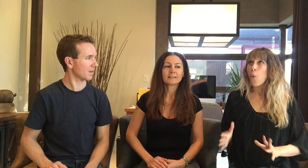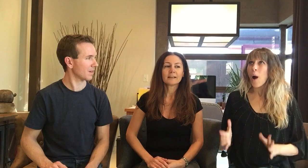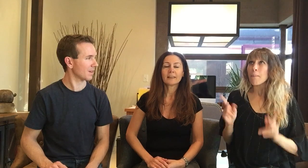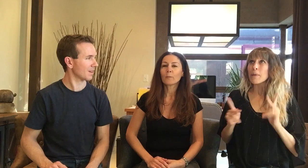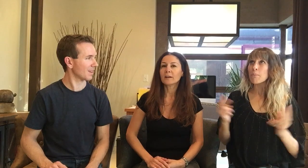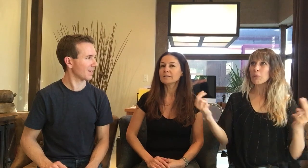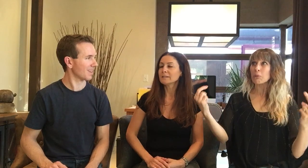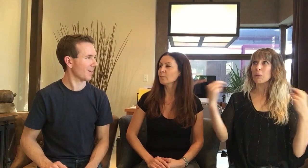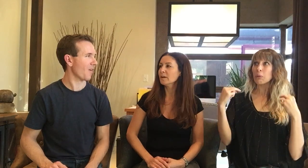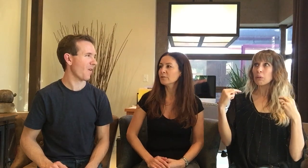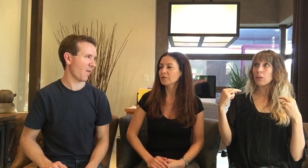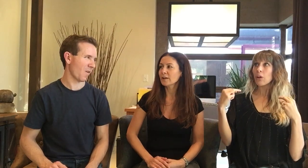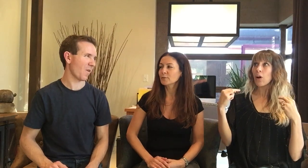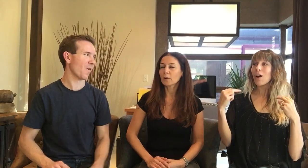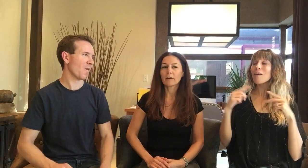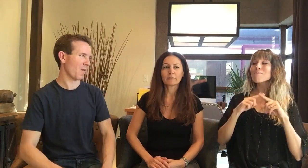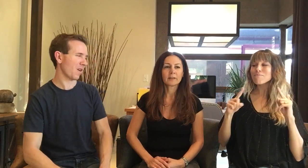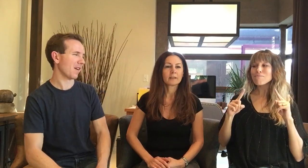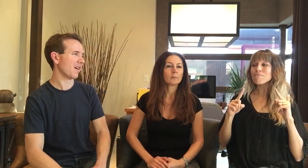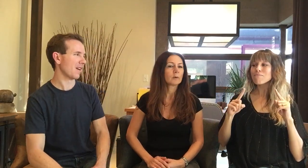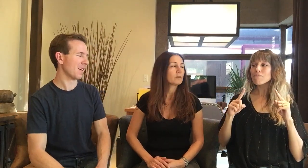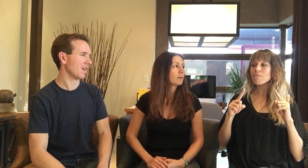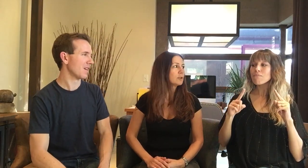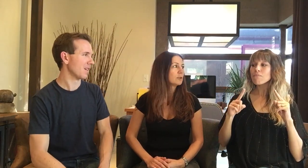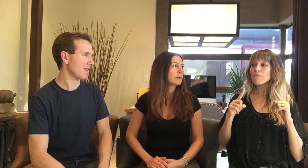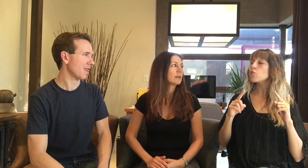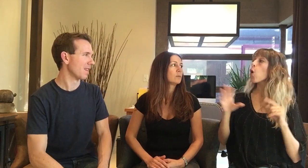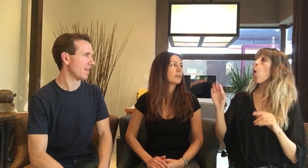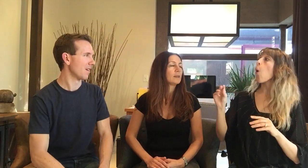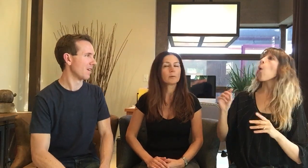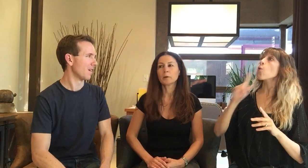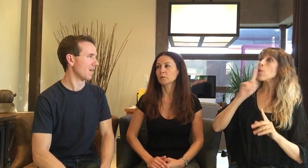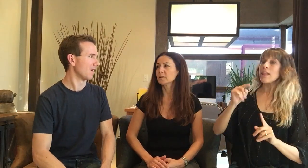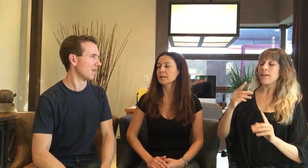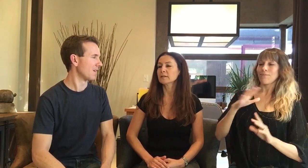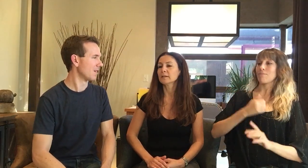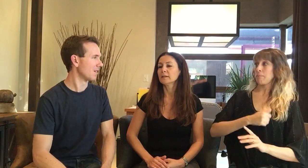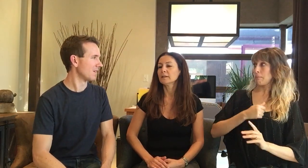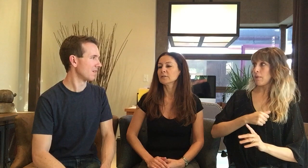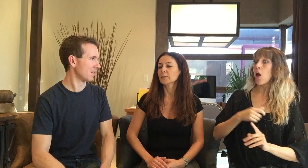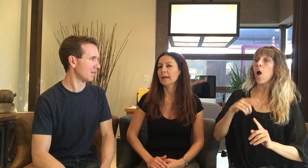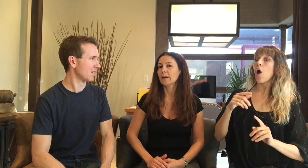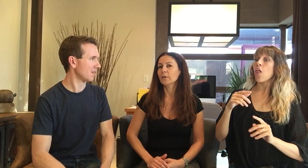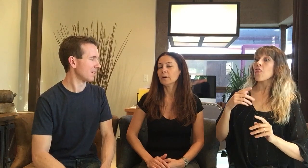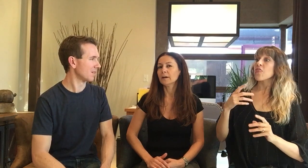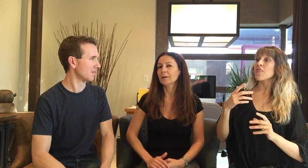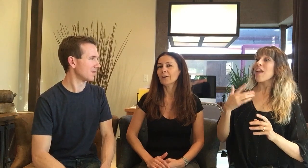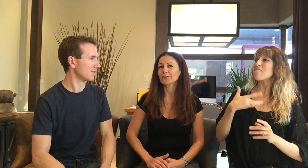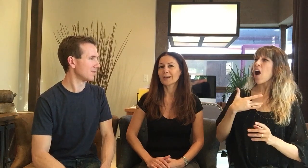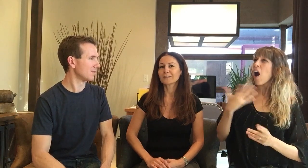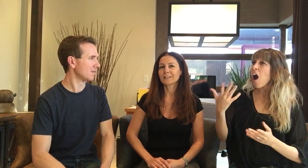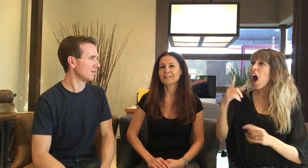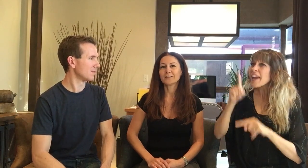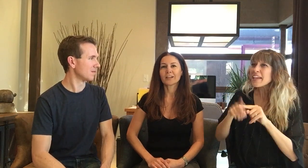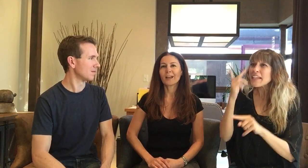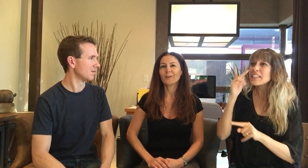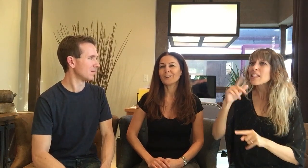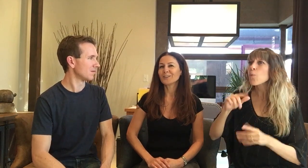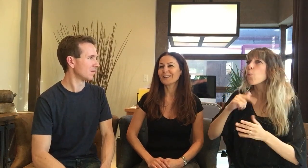that they wanted to see what other chefs were offering and what they were doing and what they were posting. So now all chefs get to check out other chefs